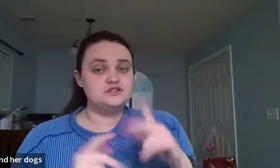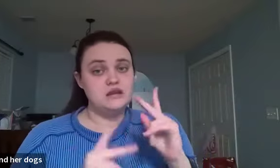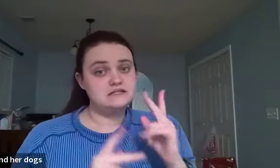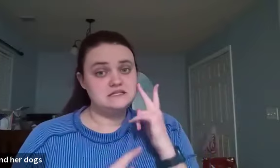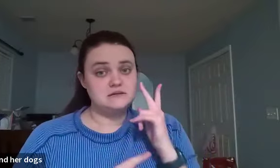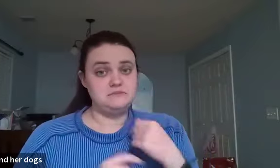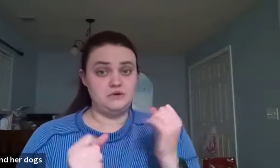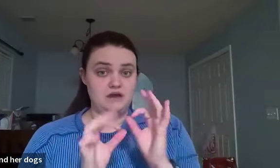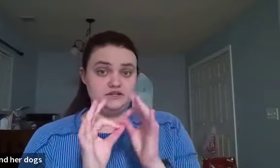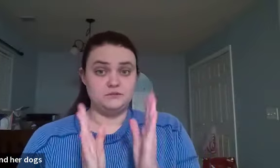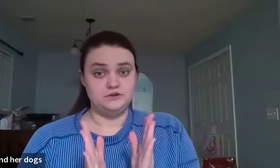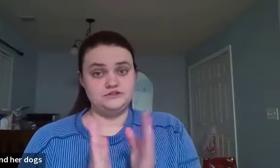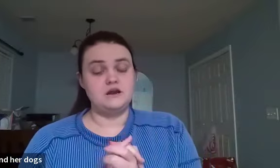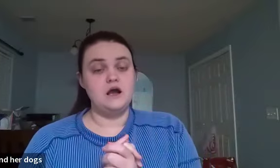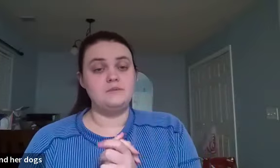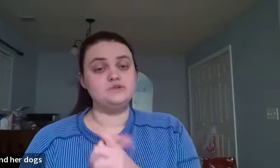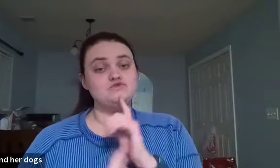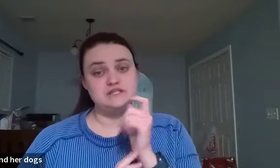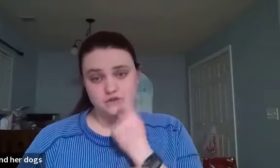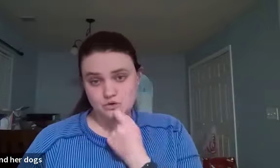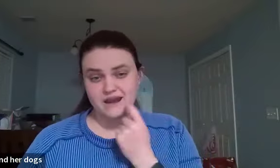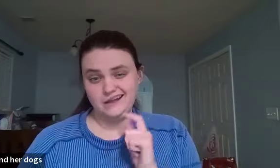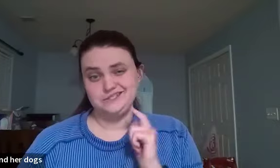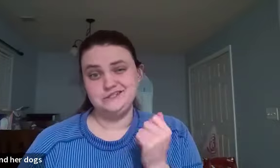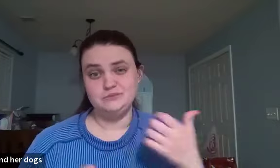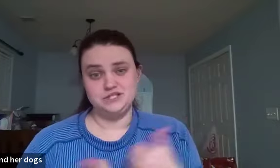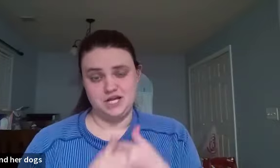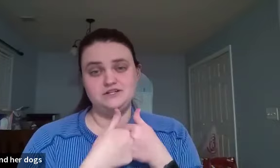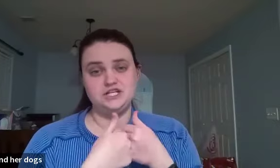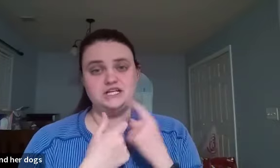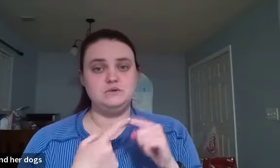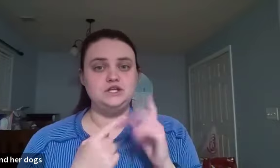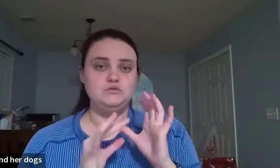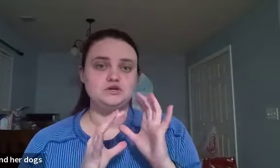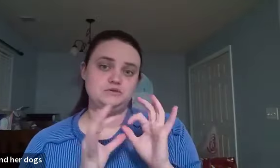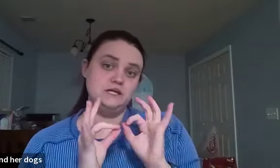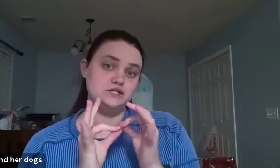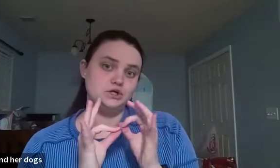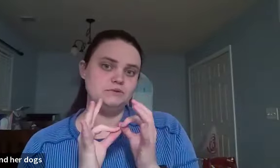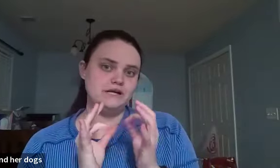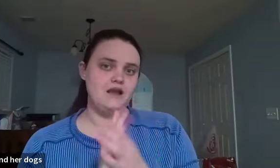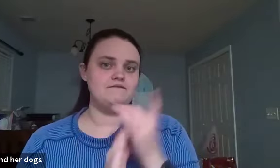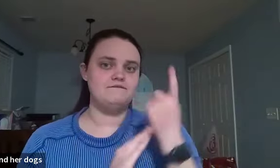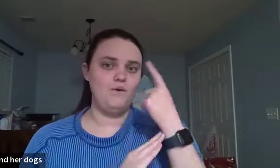concerts, you can see some people have interpreters there. What's really cool and actually a little bit challenging is when you are doing interpreting,